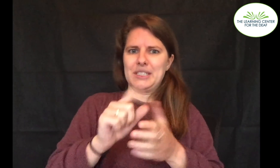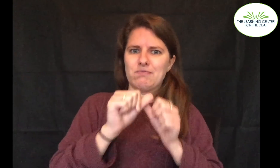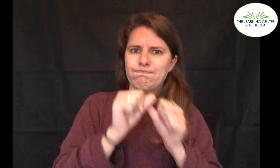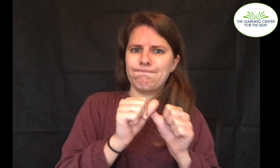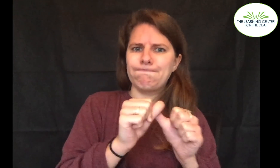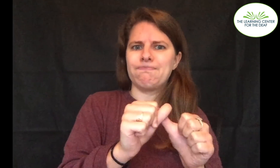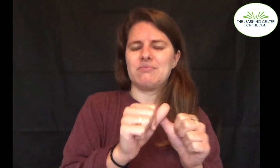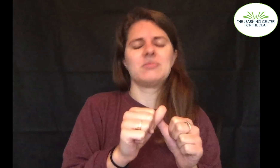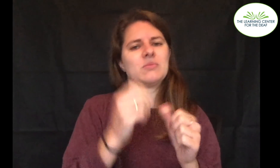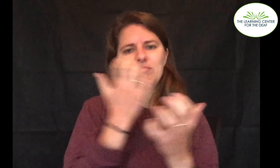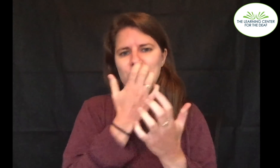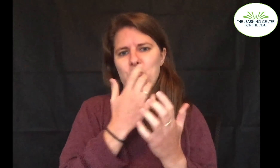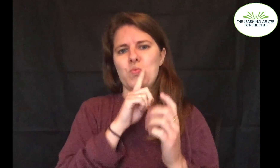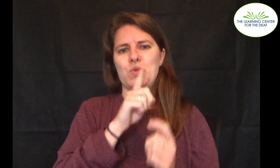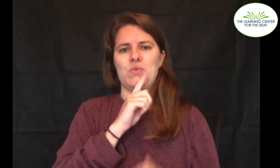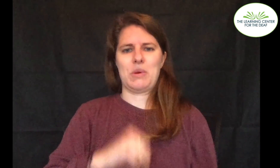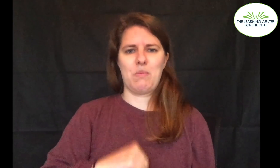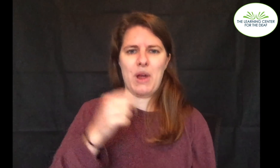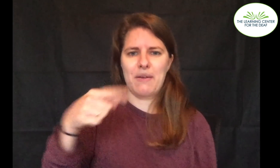for Academic Bowl. I'm so proud of them.